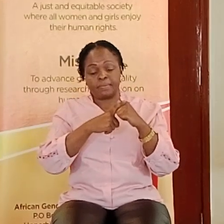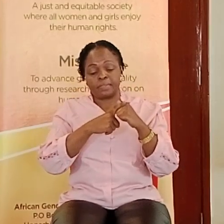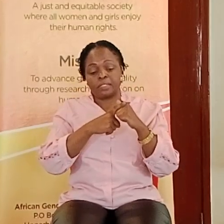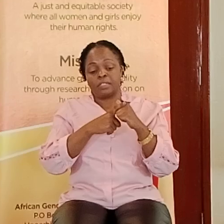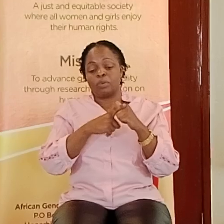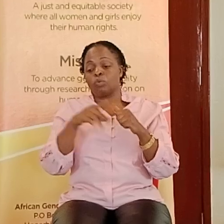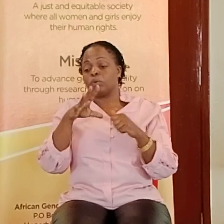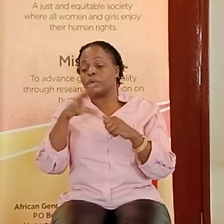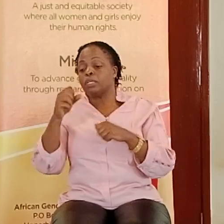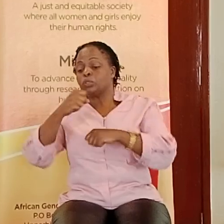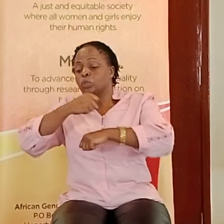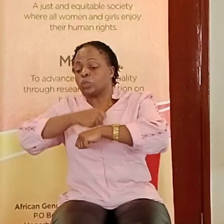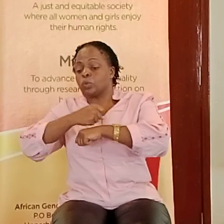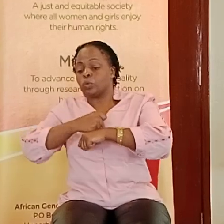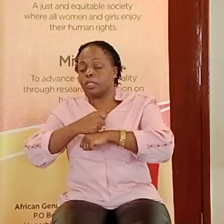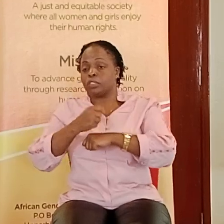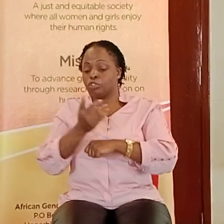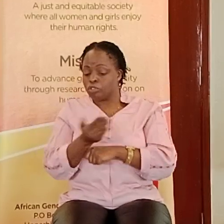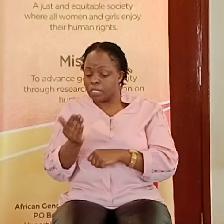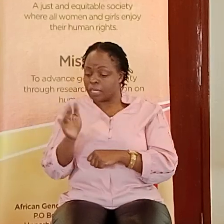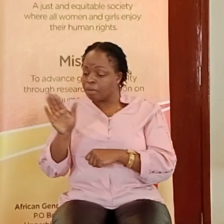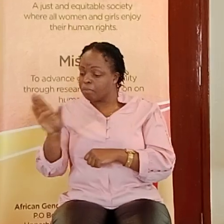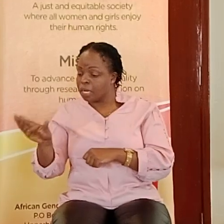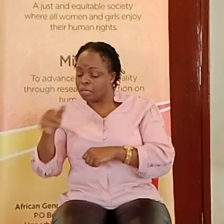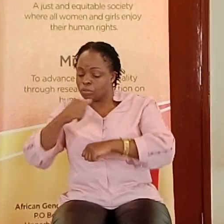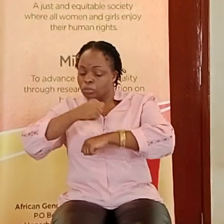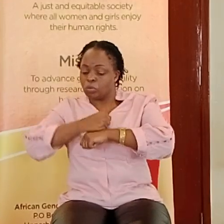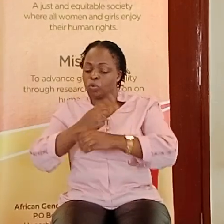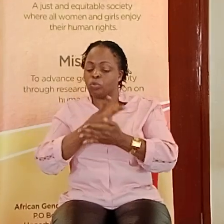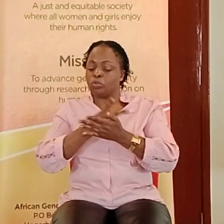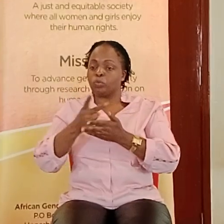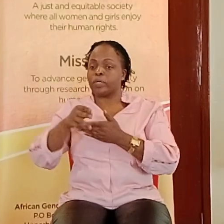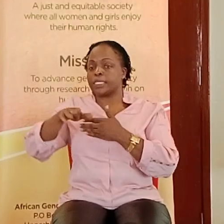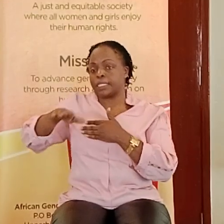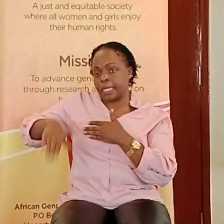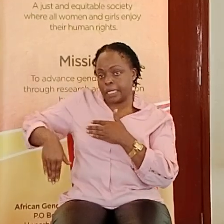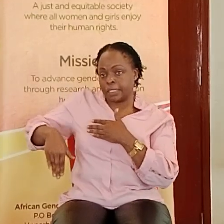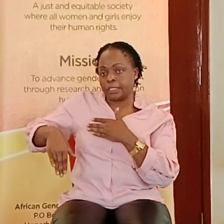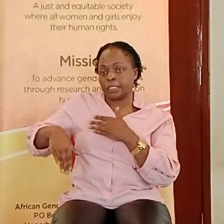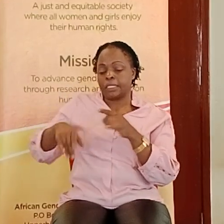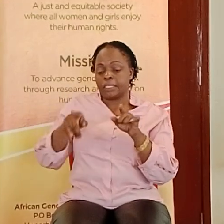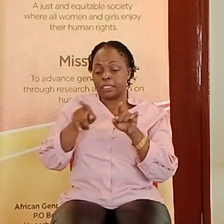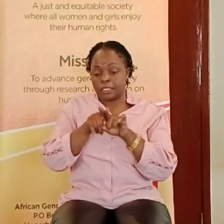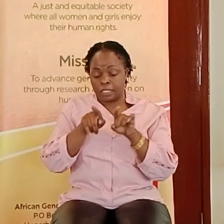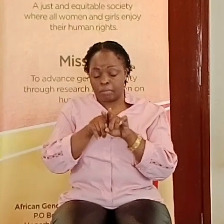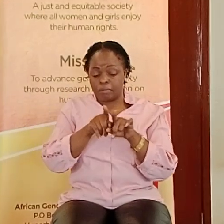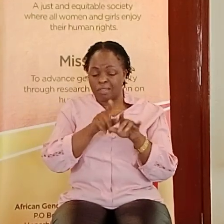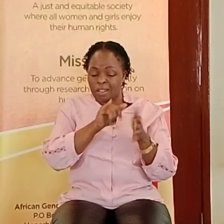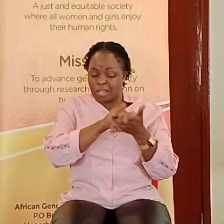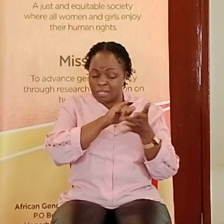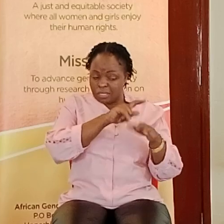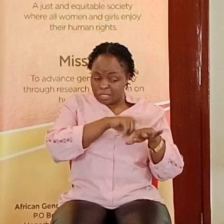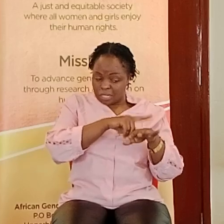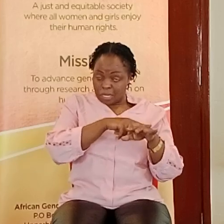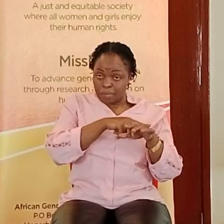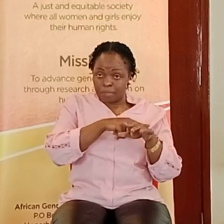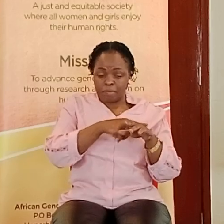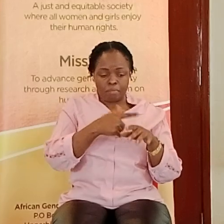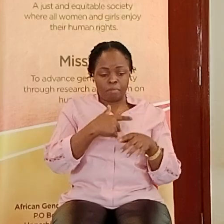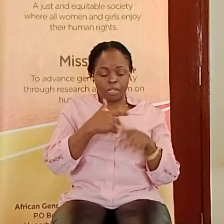our children went back to school 2 weeks later. And so when that time was happening, so I just focused on